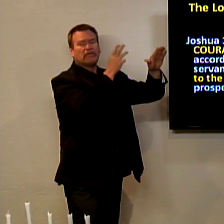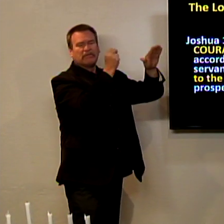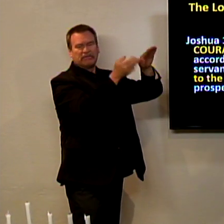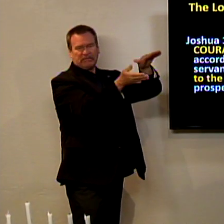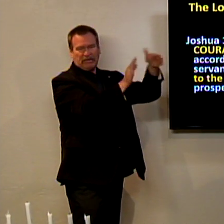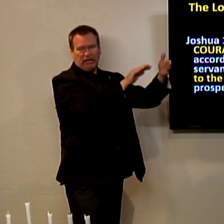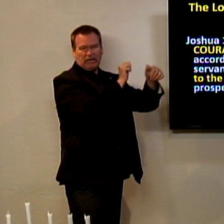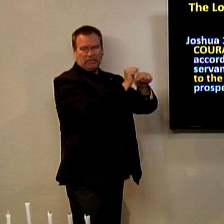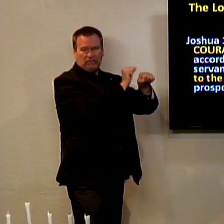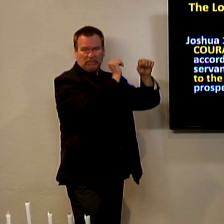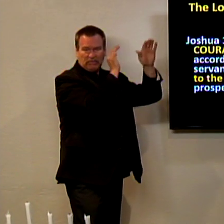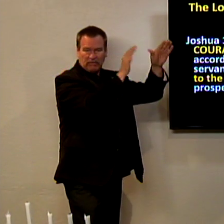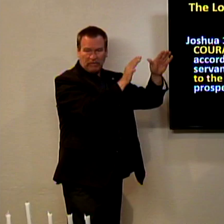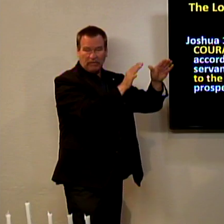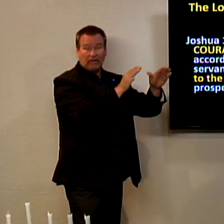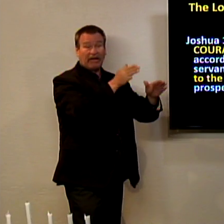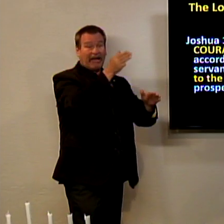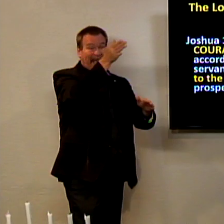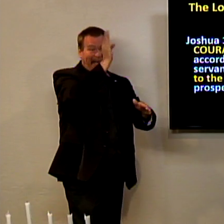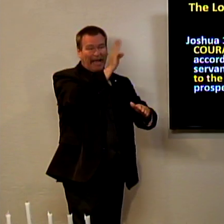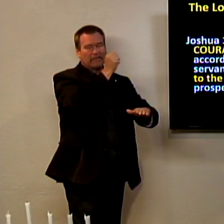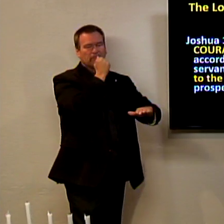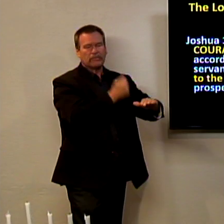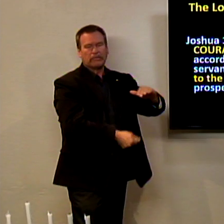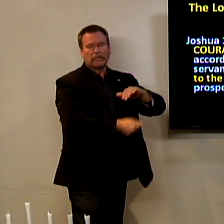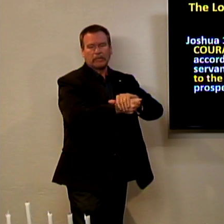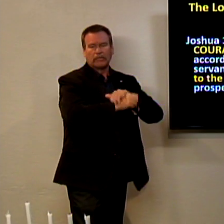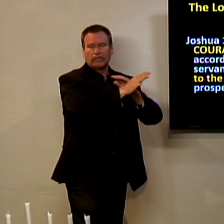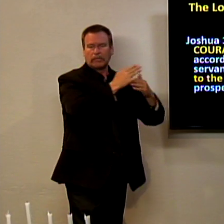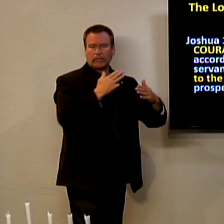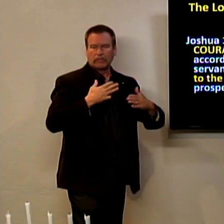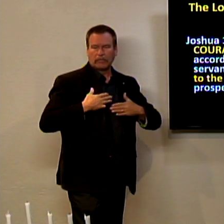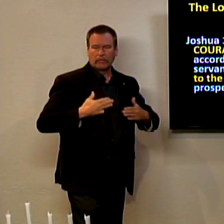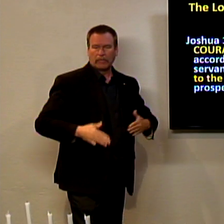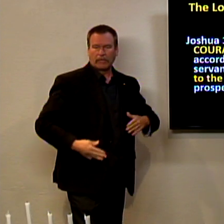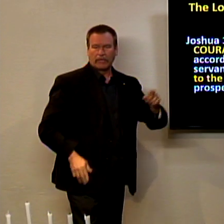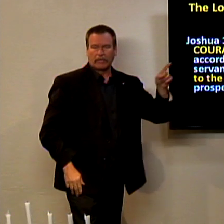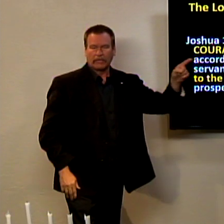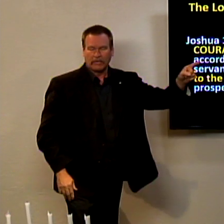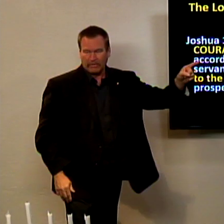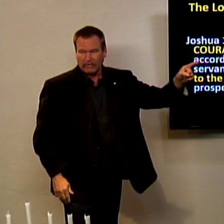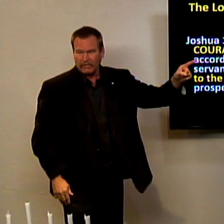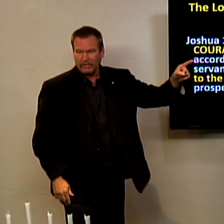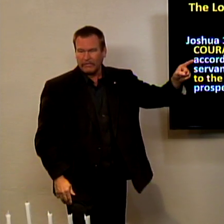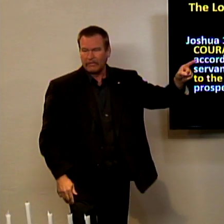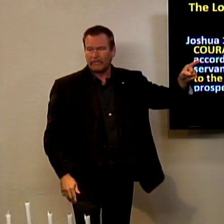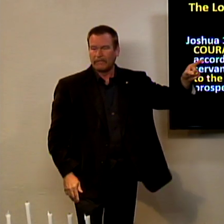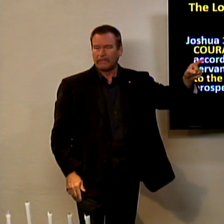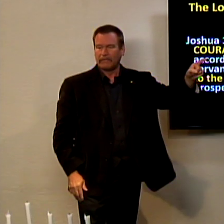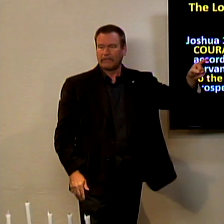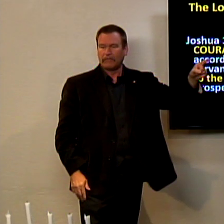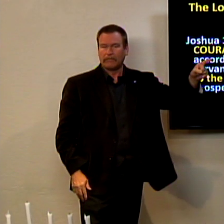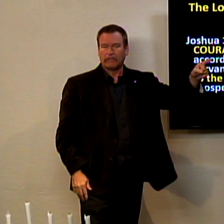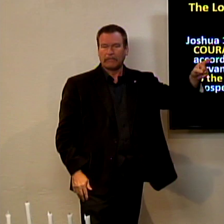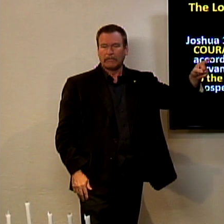Moses went up to the mountain and he died. And God buried and hid his body up there on the mountain.